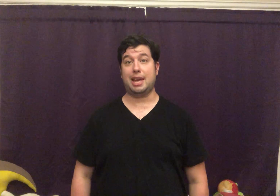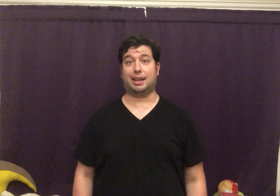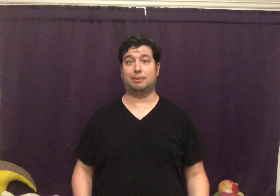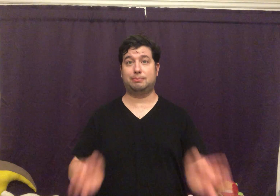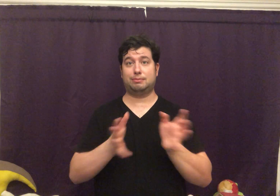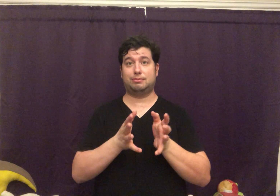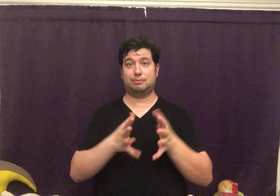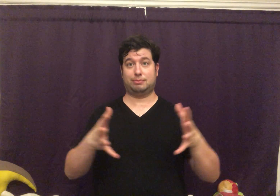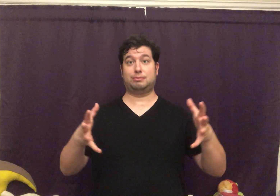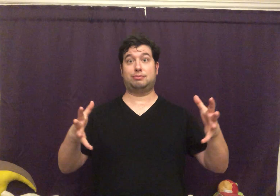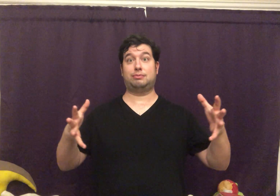big.